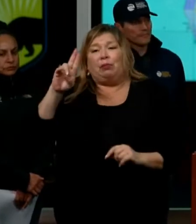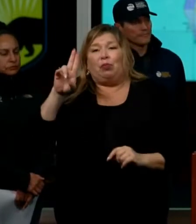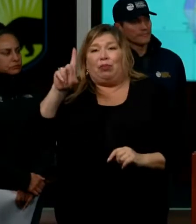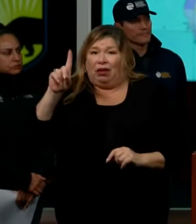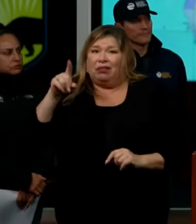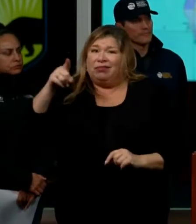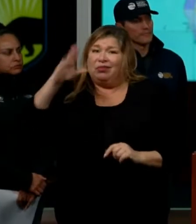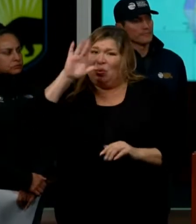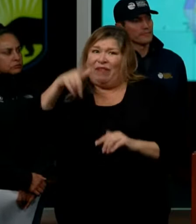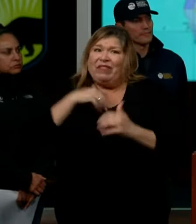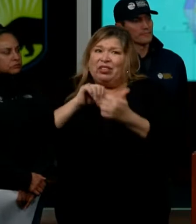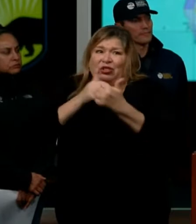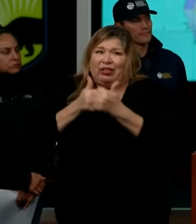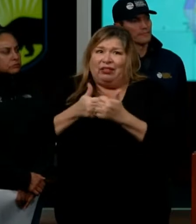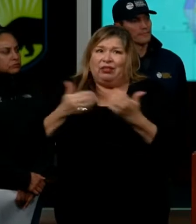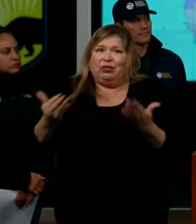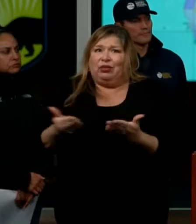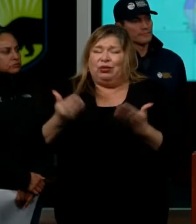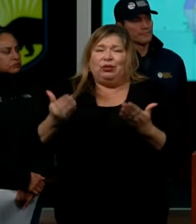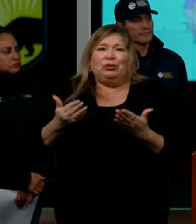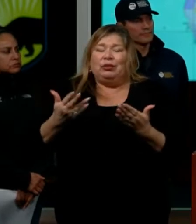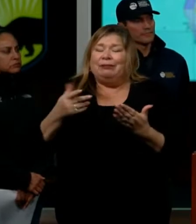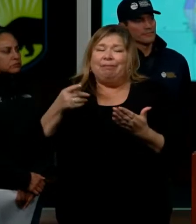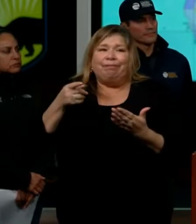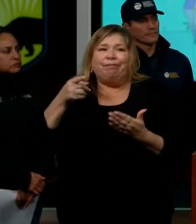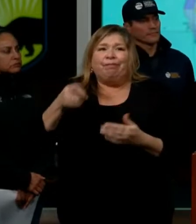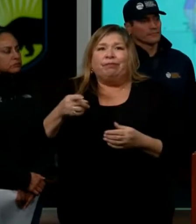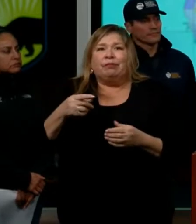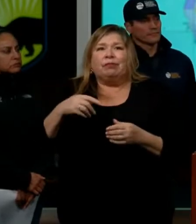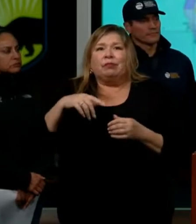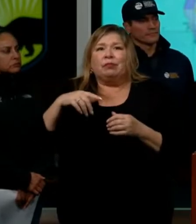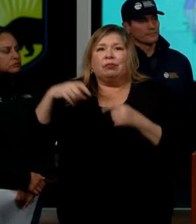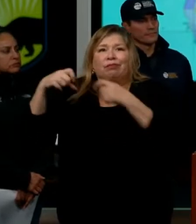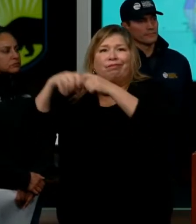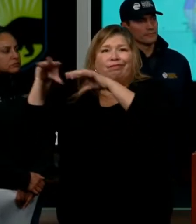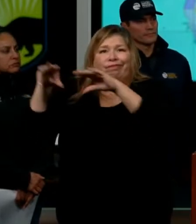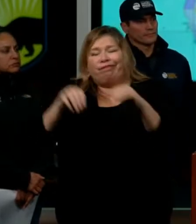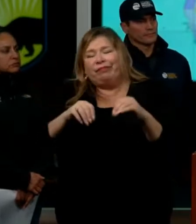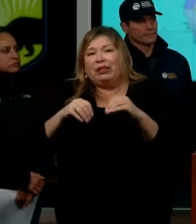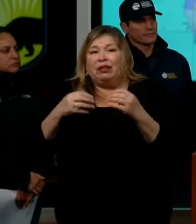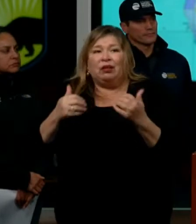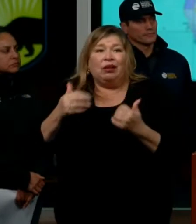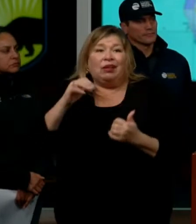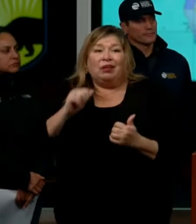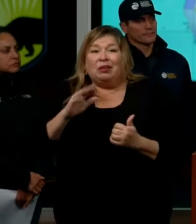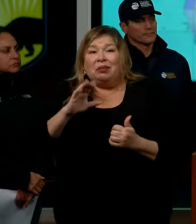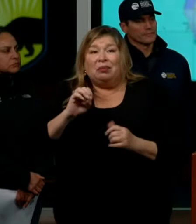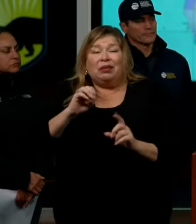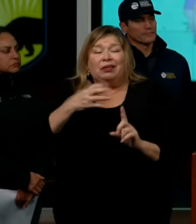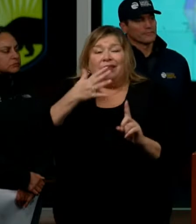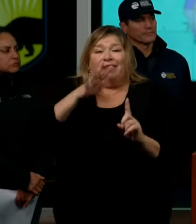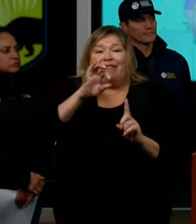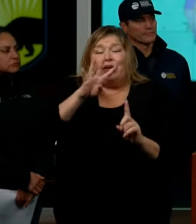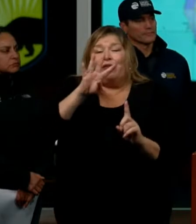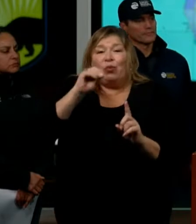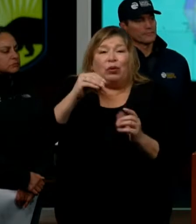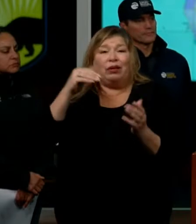24 hours, as you know. I think we were peak, depends on how you analyze it, 540,000 households and